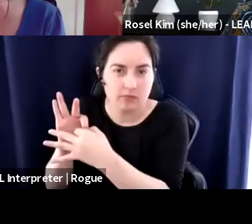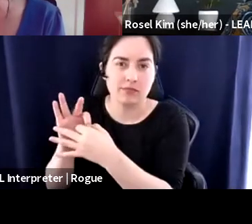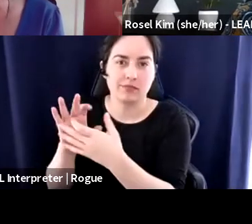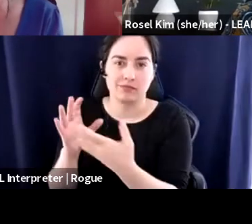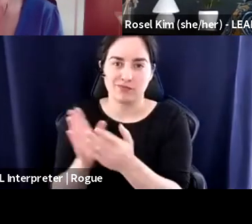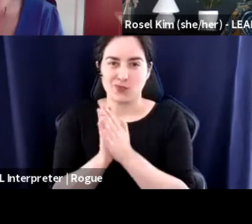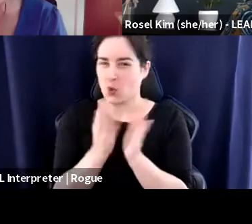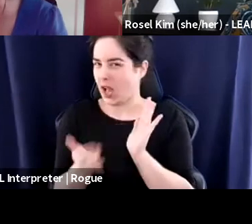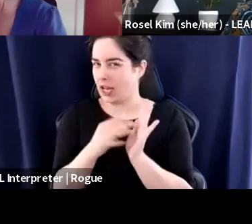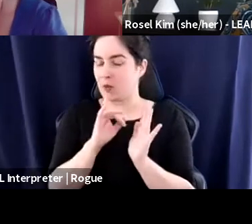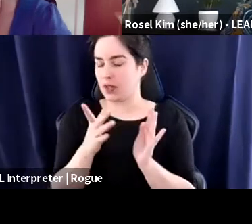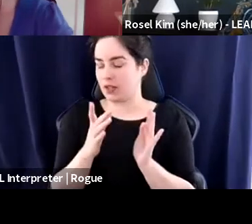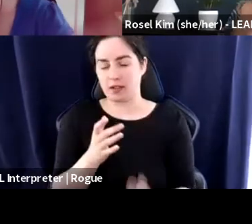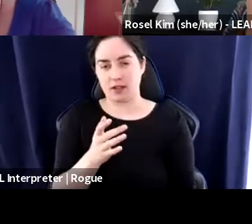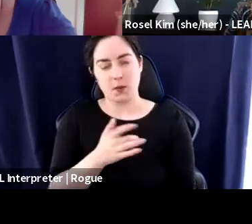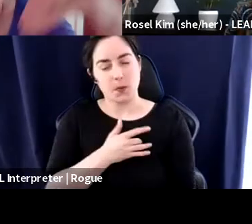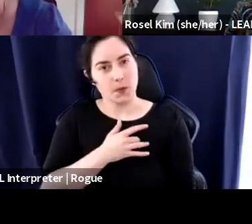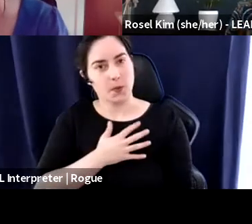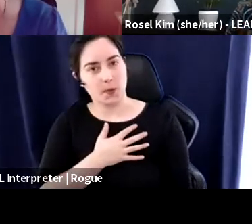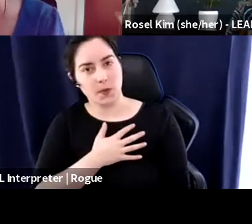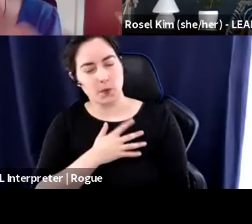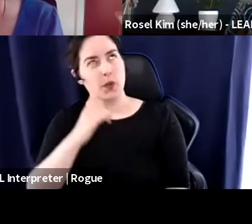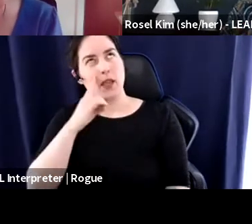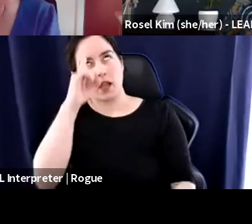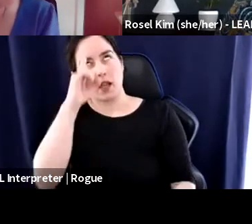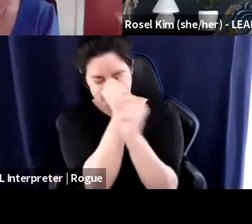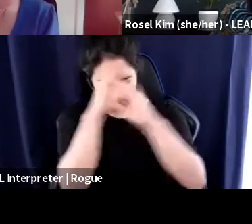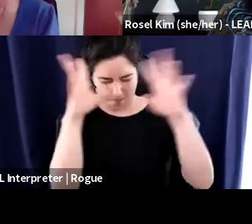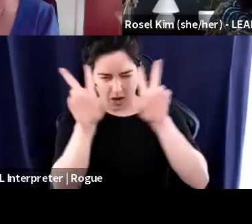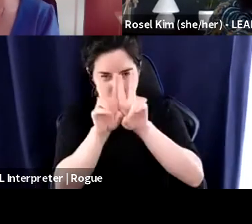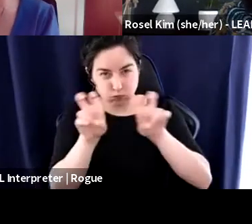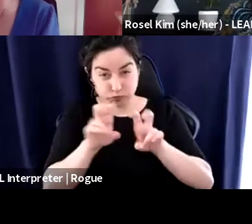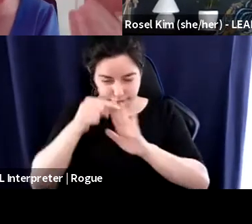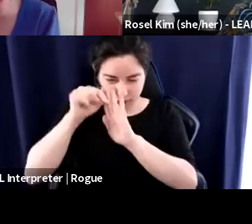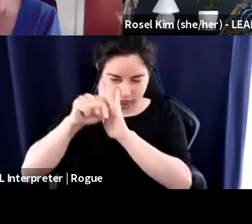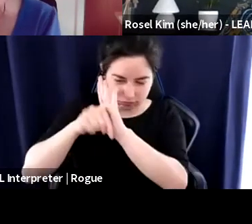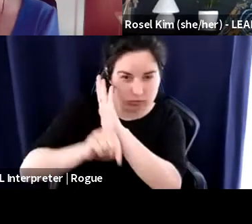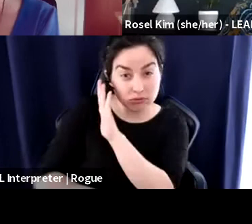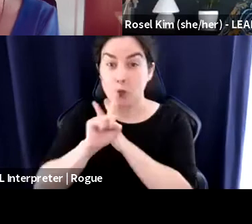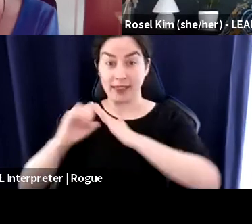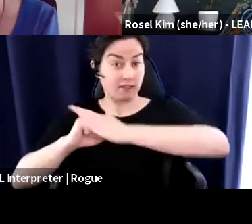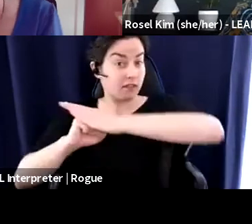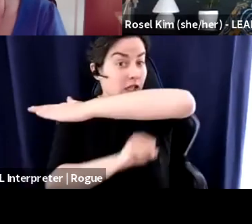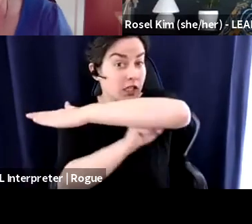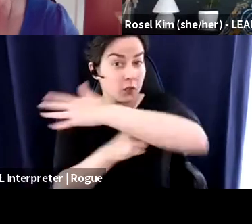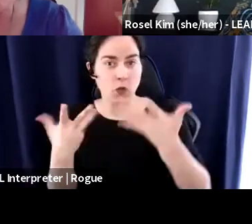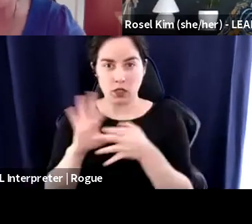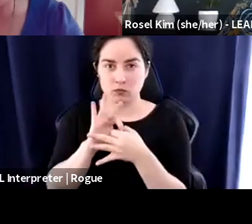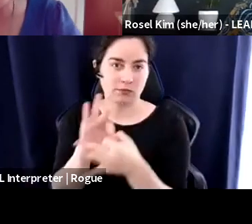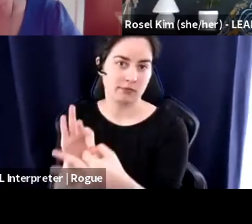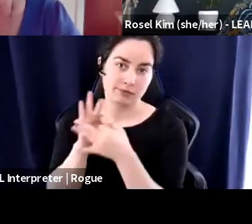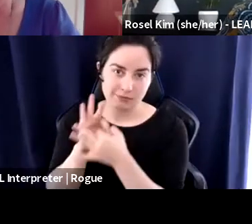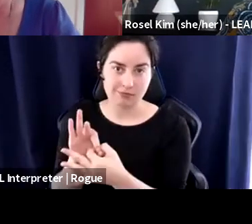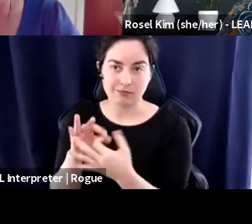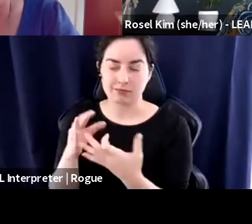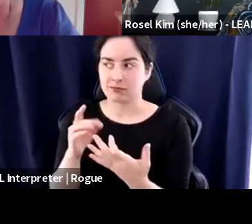strikes me as so many things. When you drill right down, it comes back to relationship. It comes back to really